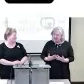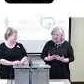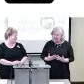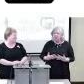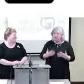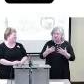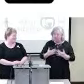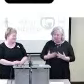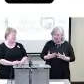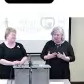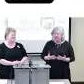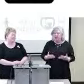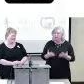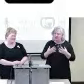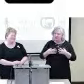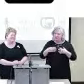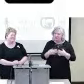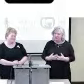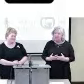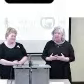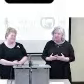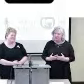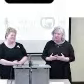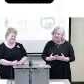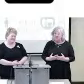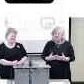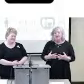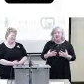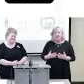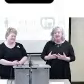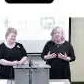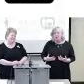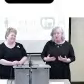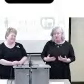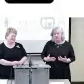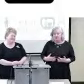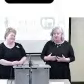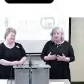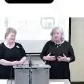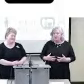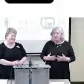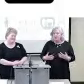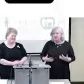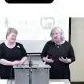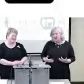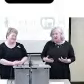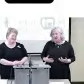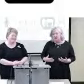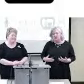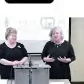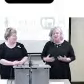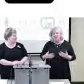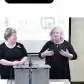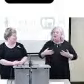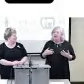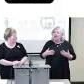attention to your body understand what your body is saying to you and begin to move particularly when you're studying you